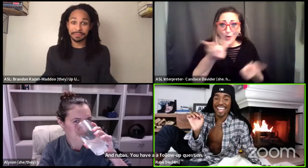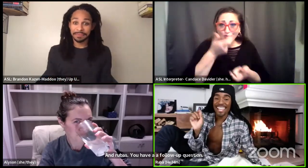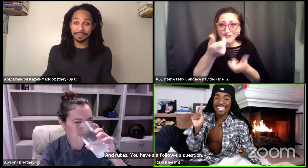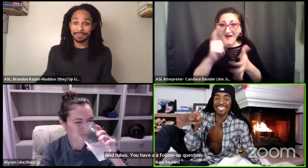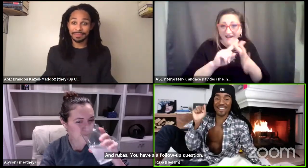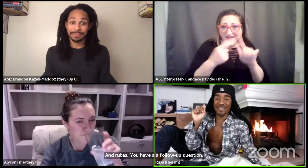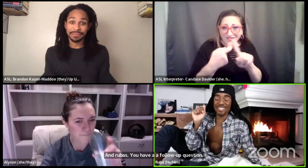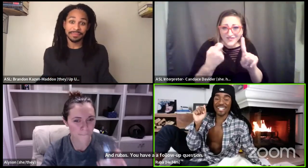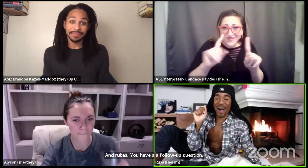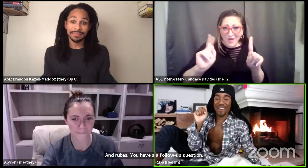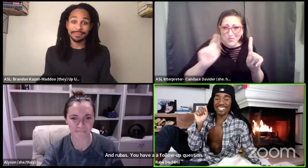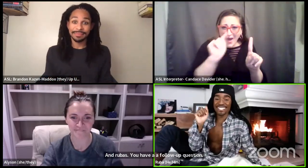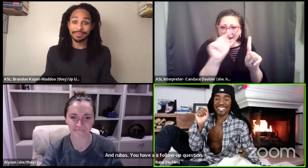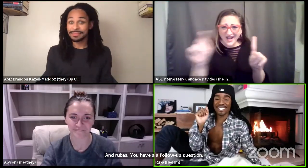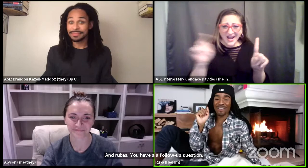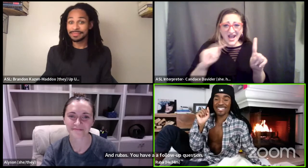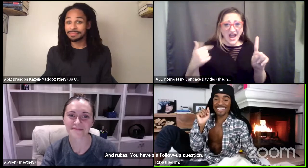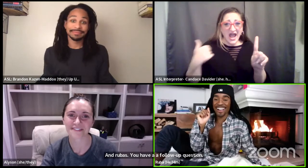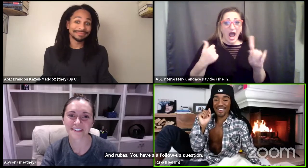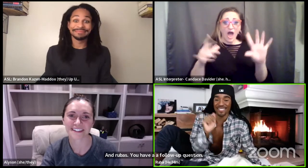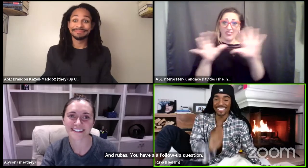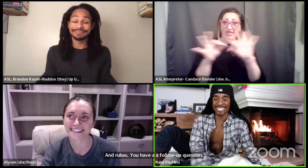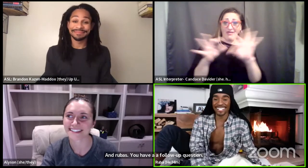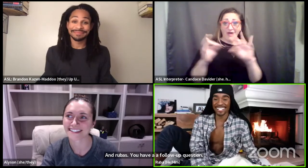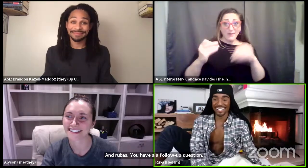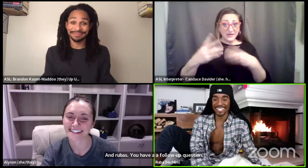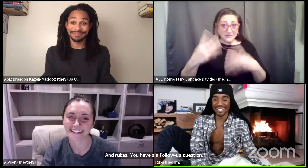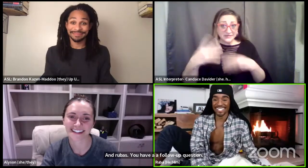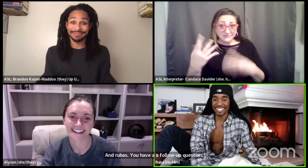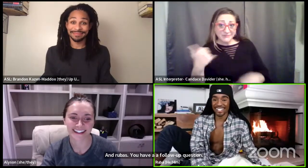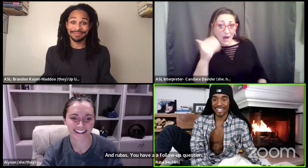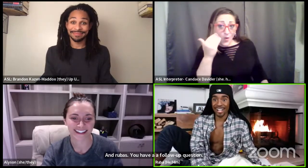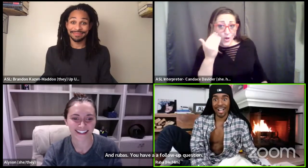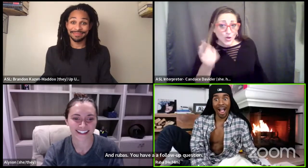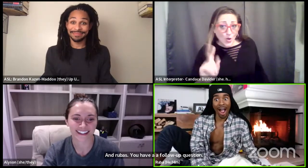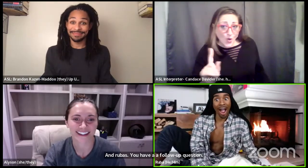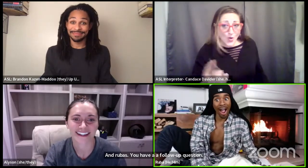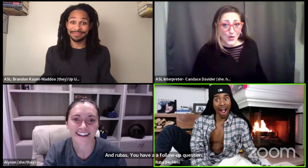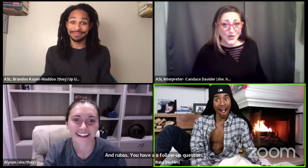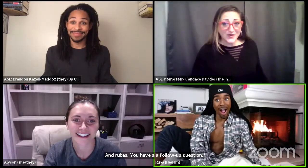from. Hit us up in the comment section. I want to know.